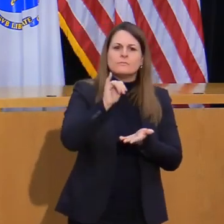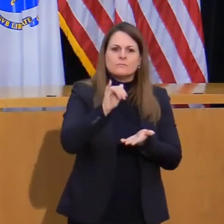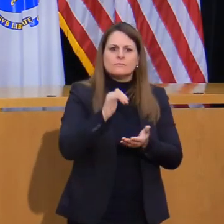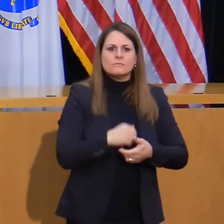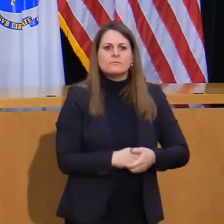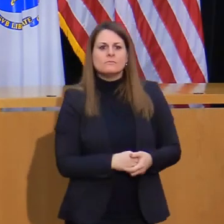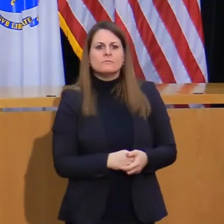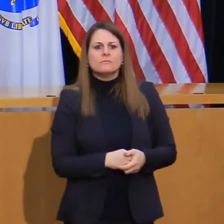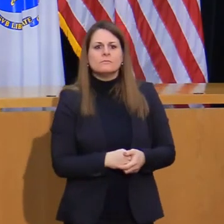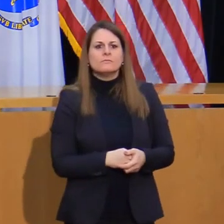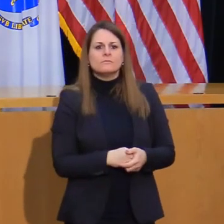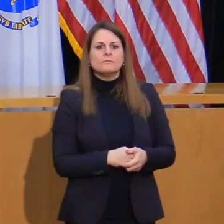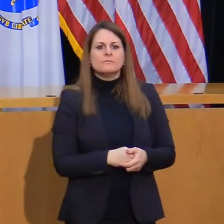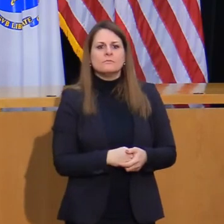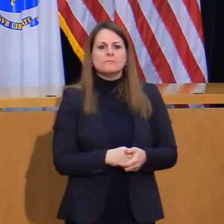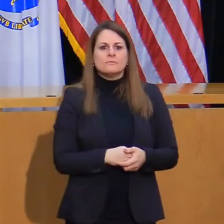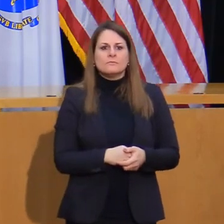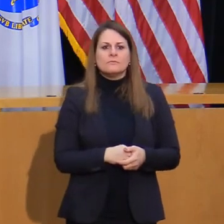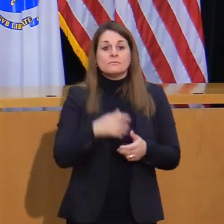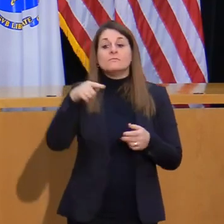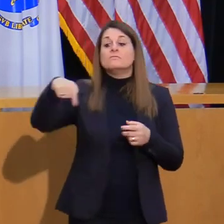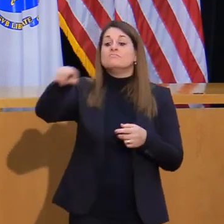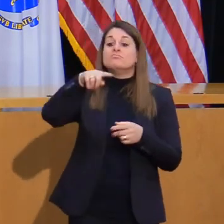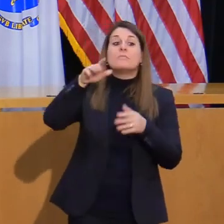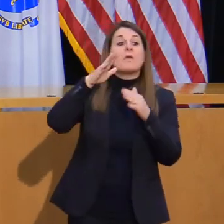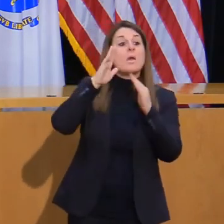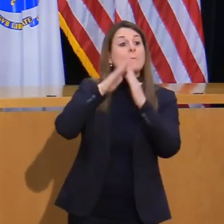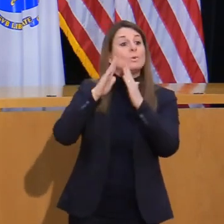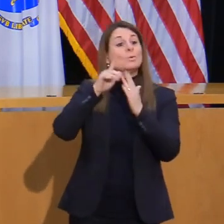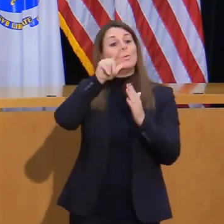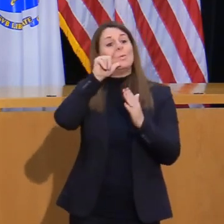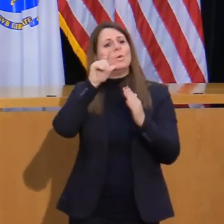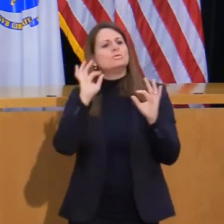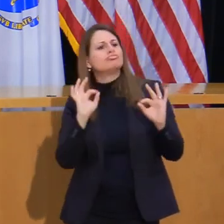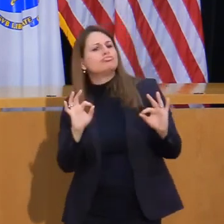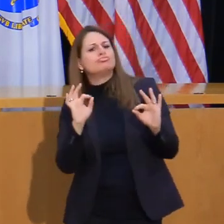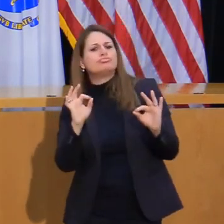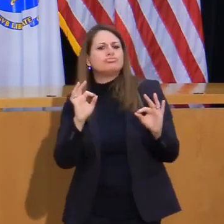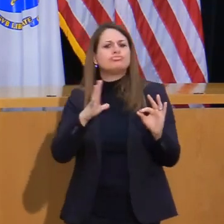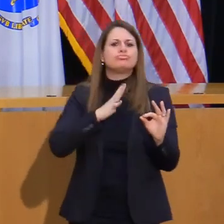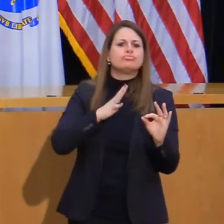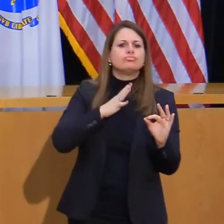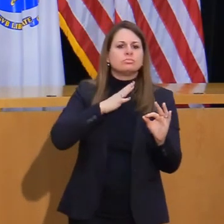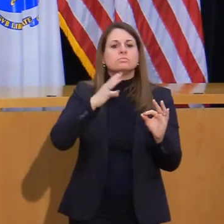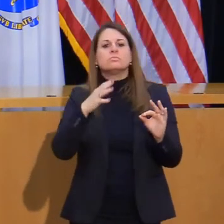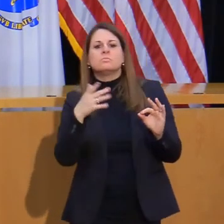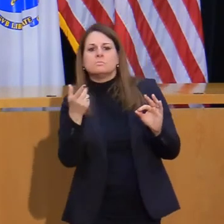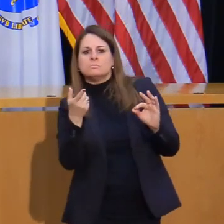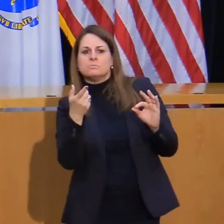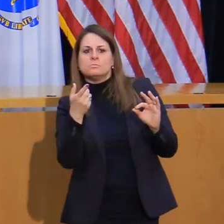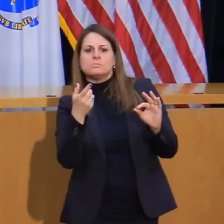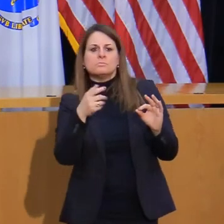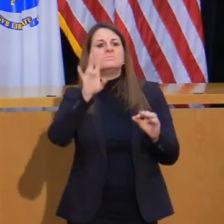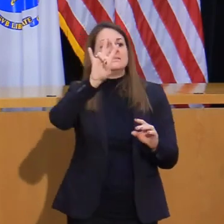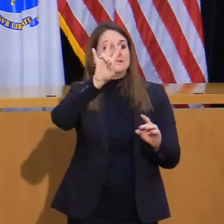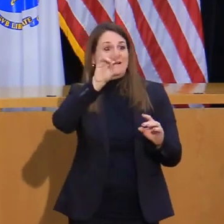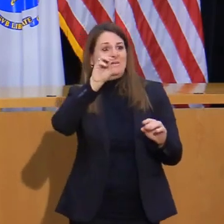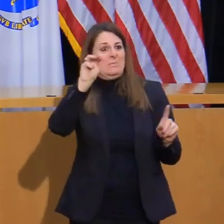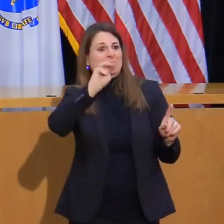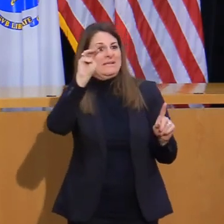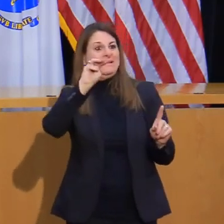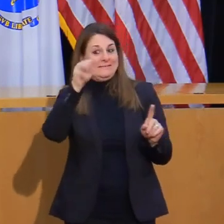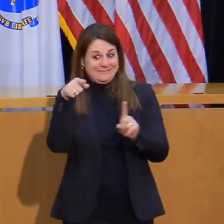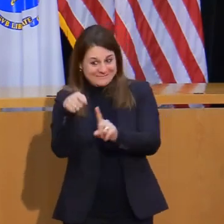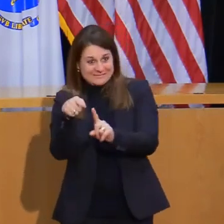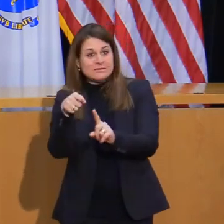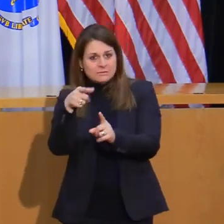off financially communities getting $70, $80, $90 million, and you have places like Chelsea and Everett